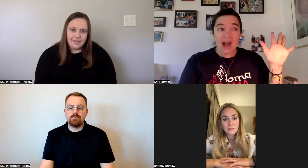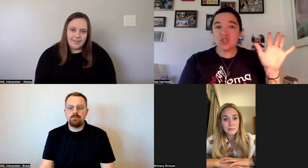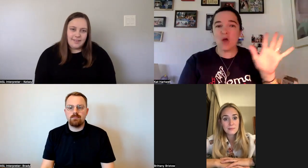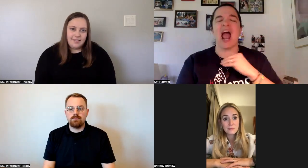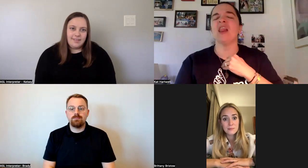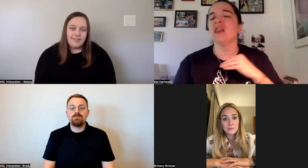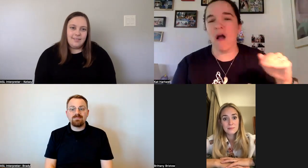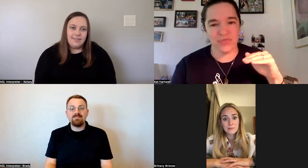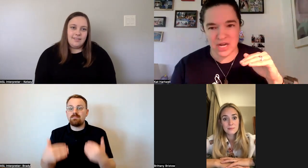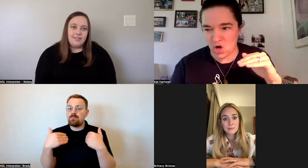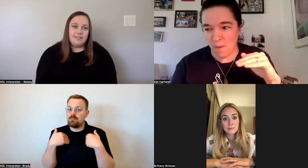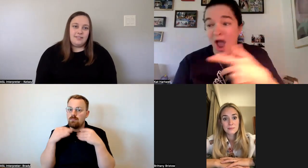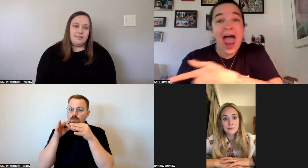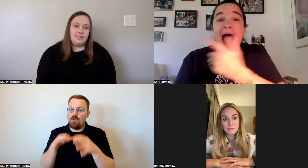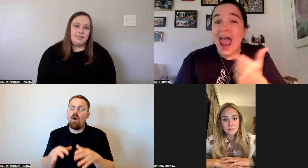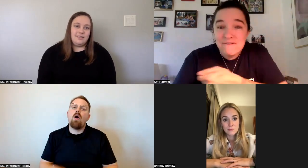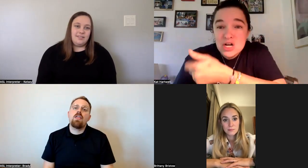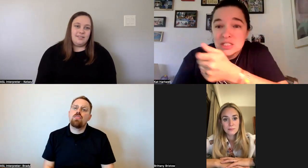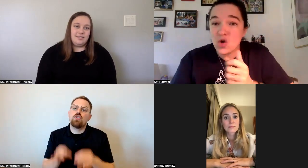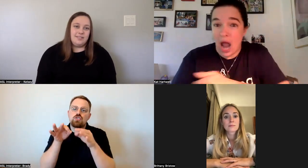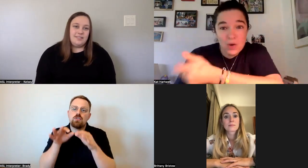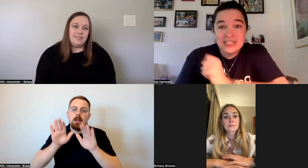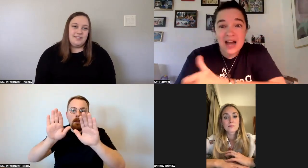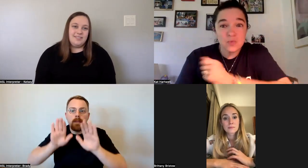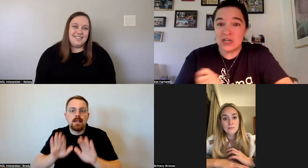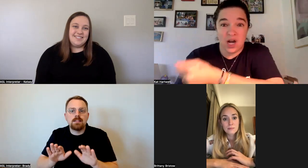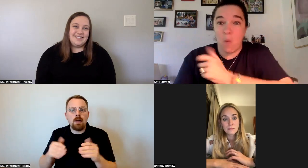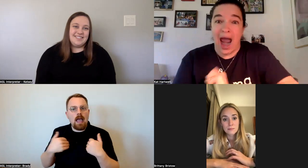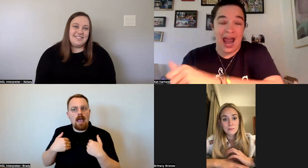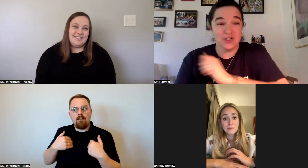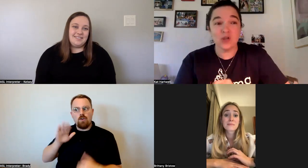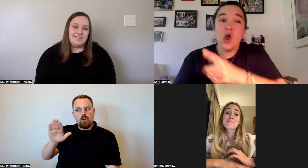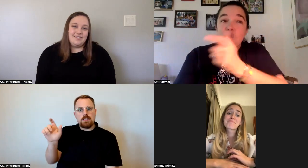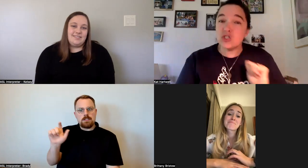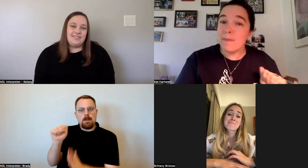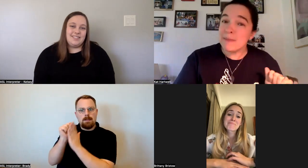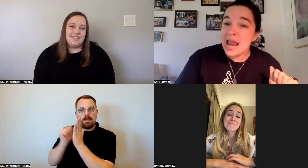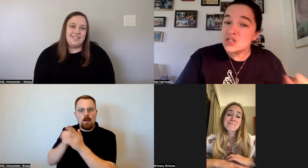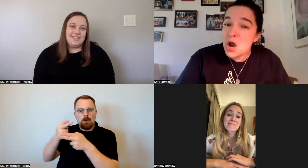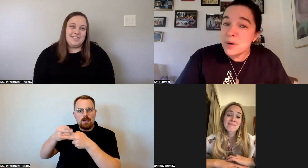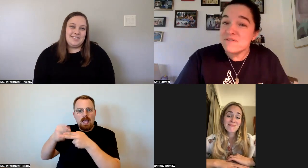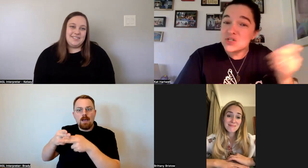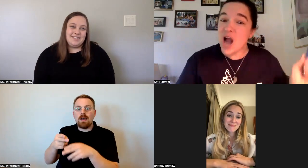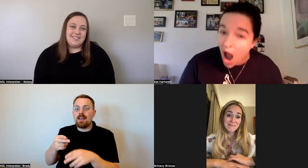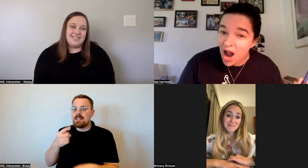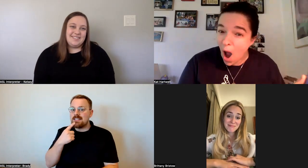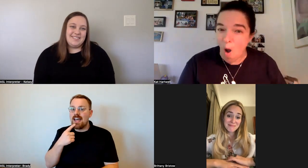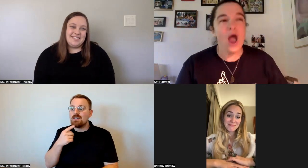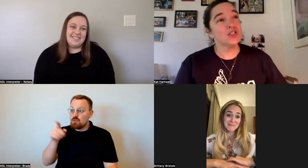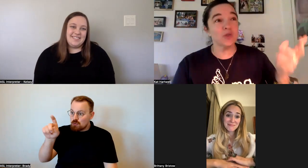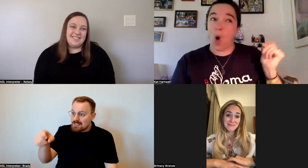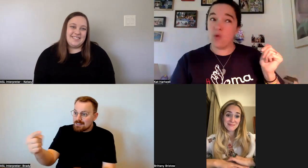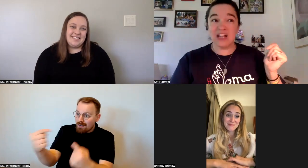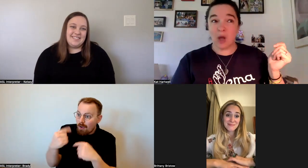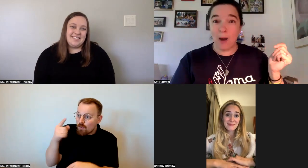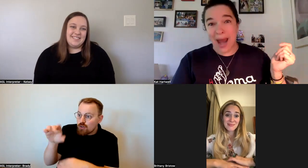So I had an interpreter. I love the interpreter. I have her Instagram. We talk once in a while. She goes, "You should be my interpreter for Chicago."